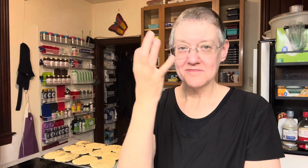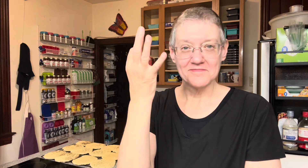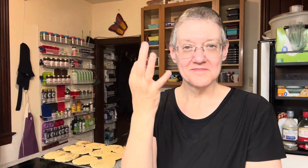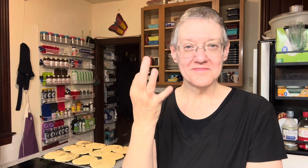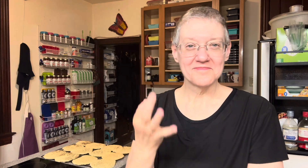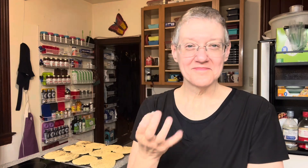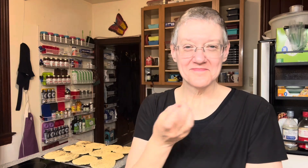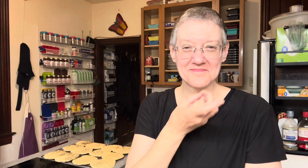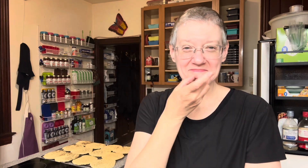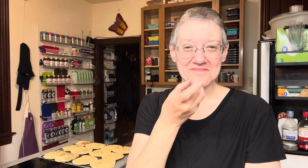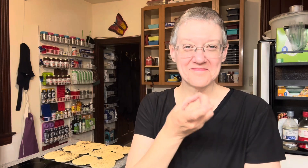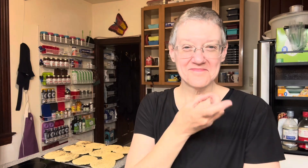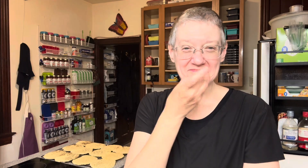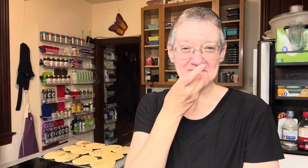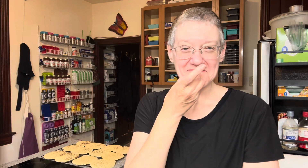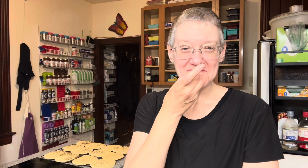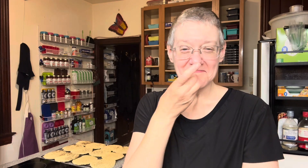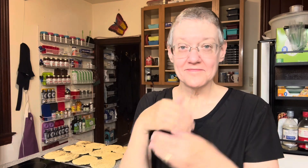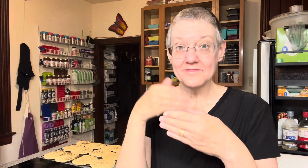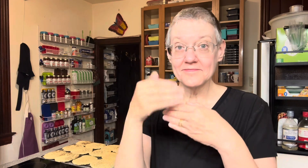Dale's going to be having those on Fridays for dinner.